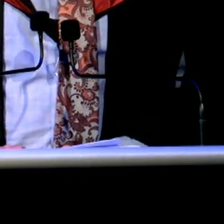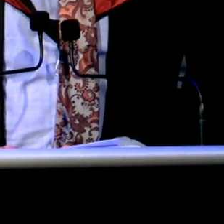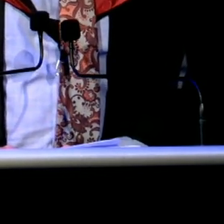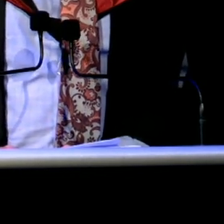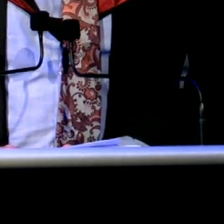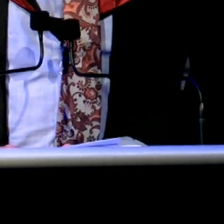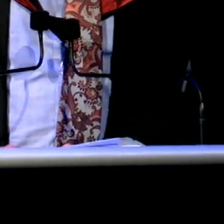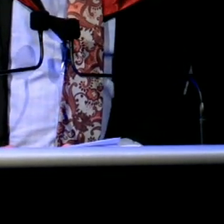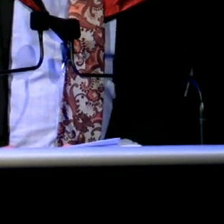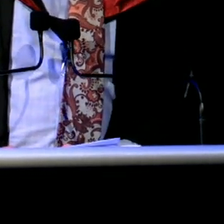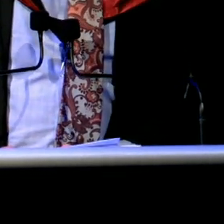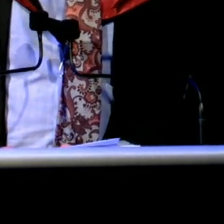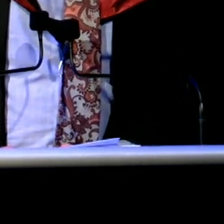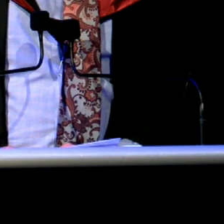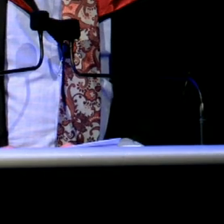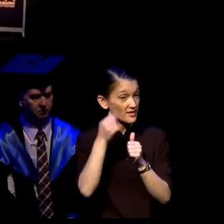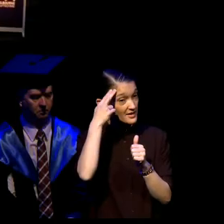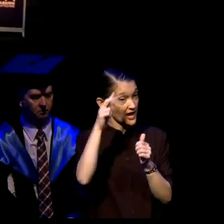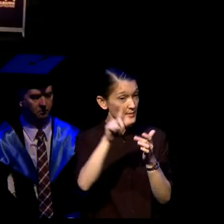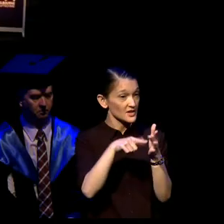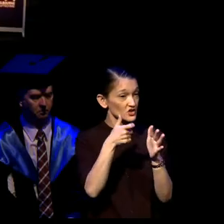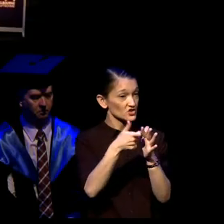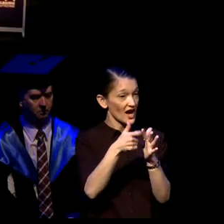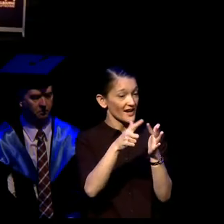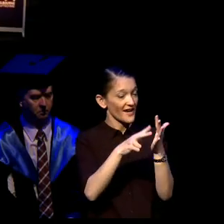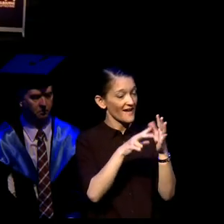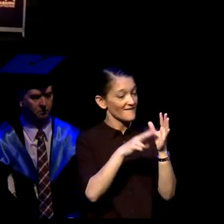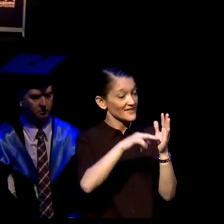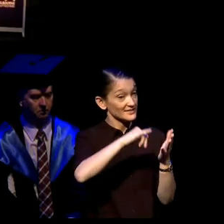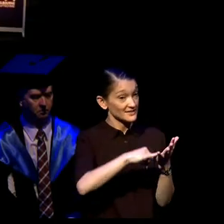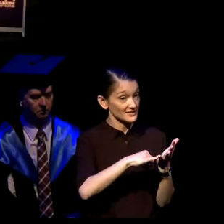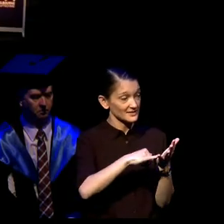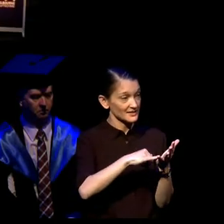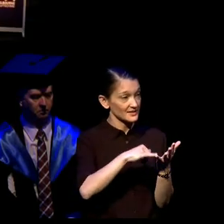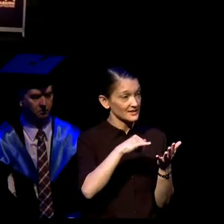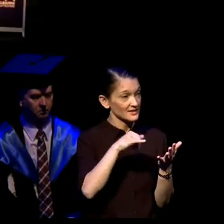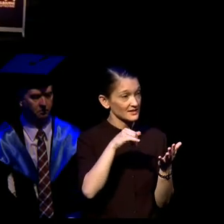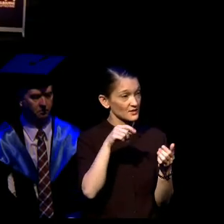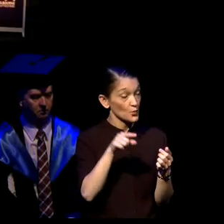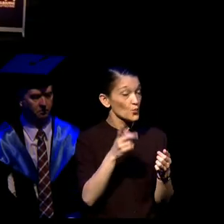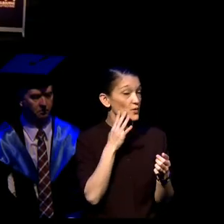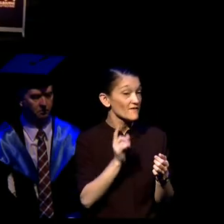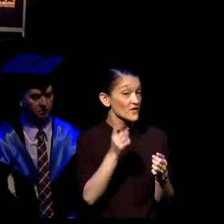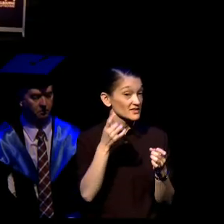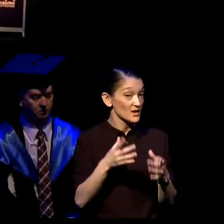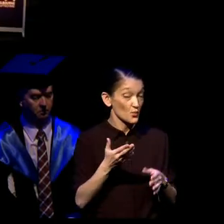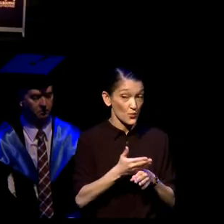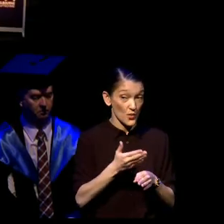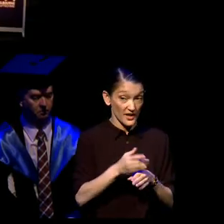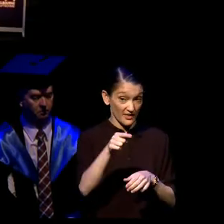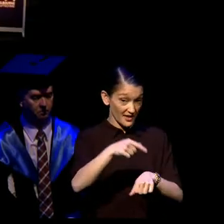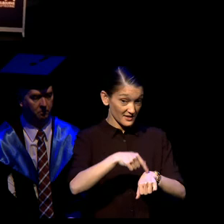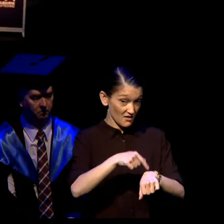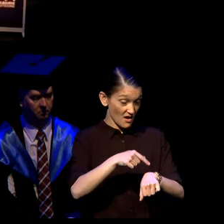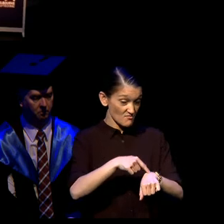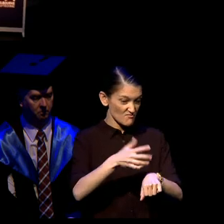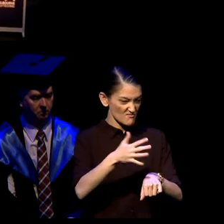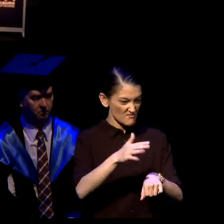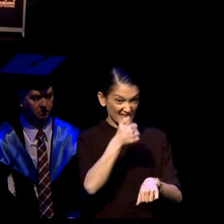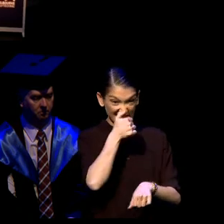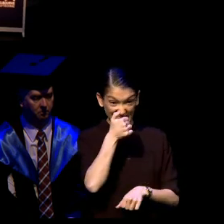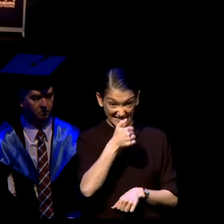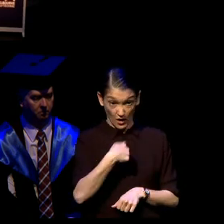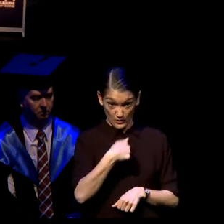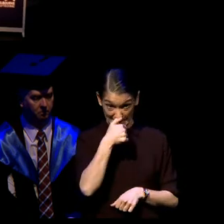tram conductor, a gentleman named Jack Evans. Jack Evans was a gentleman when I first started working as a tram conductor about the age of